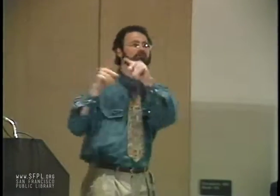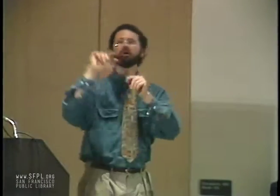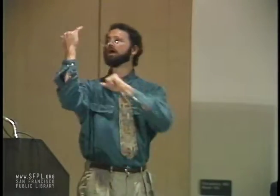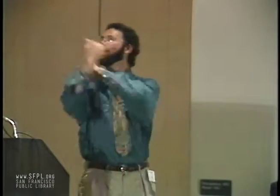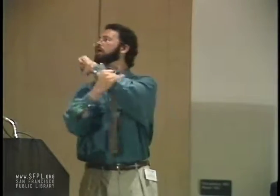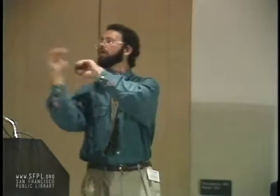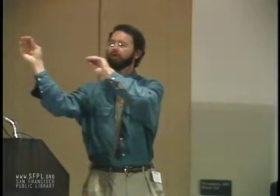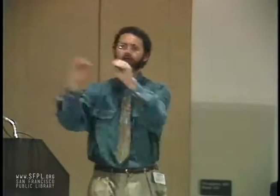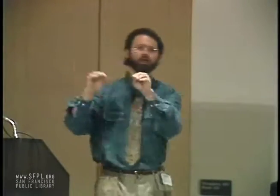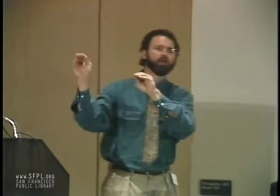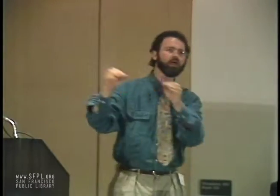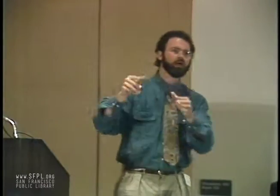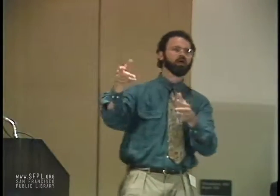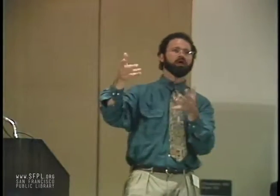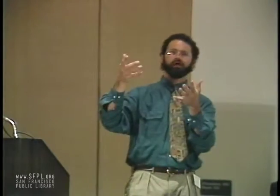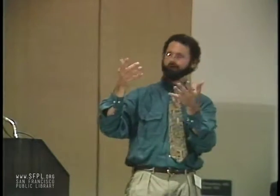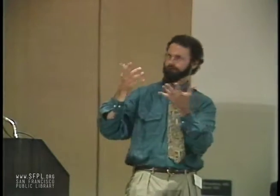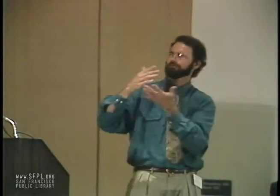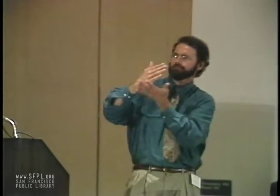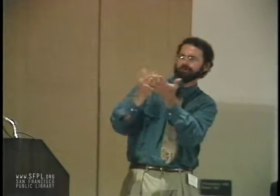up and becoming adult members of the community